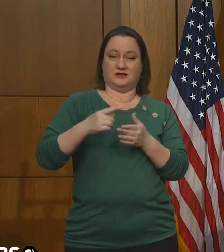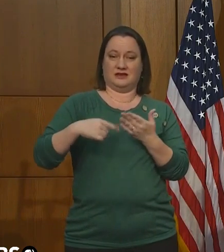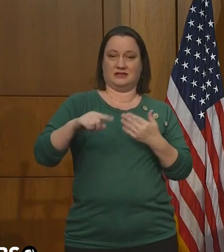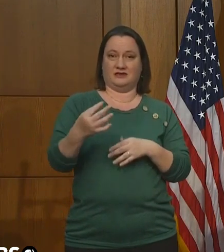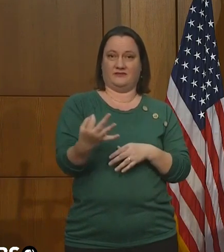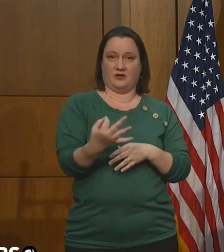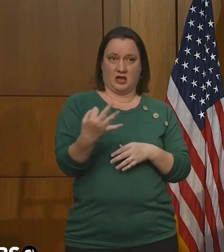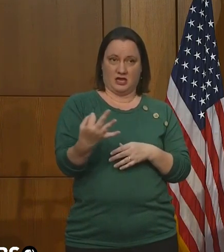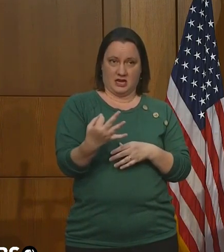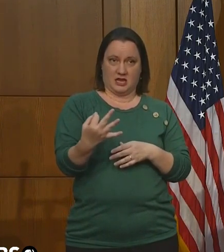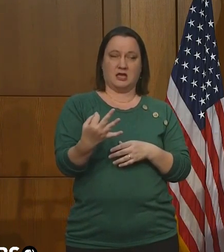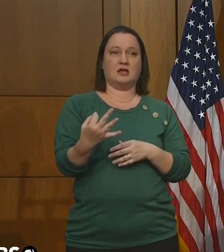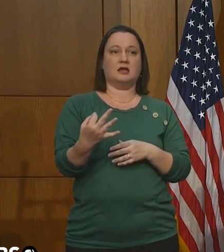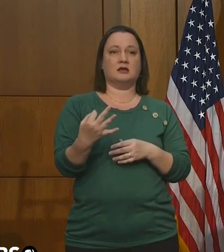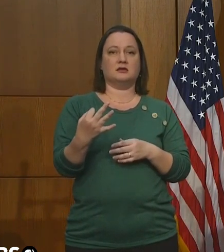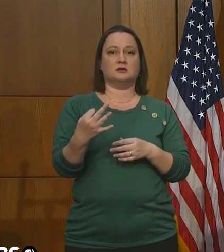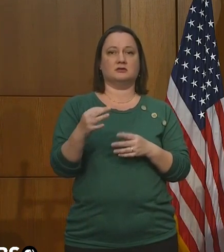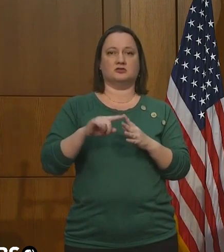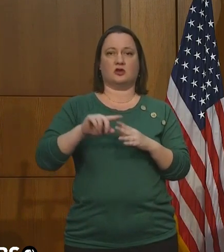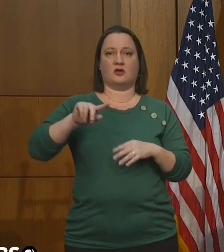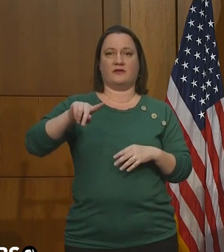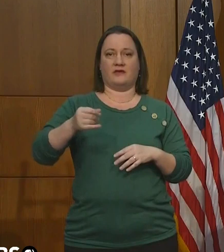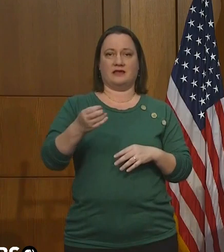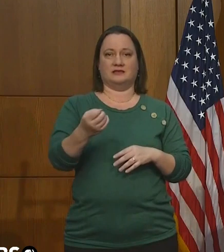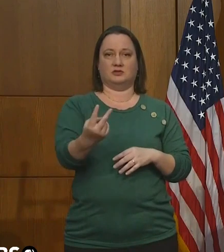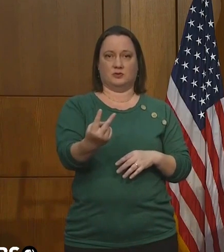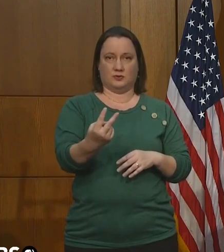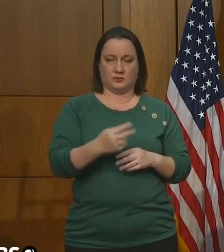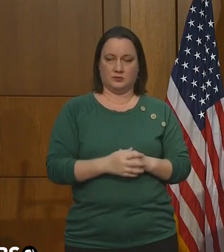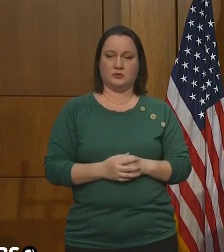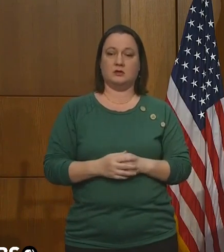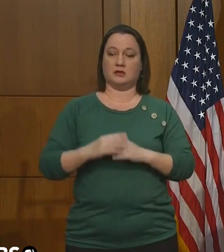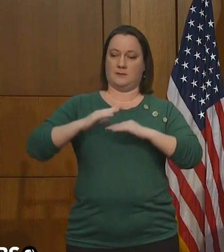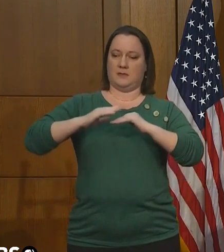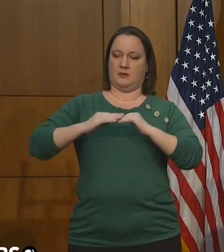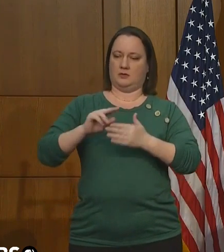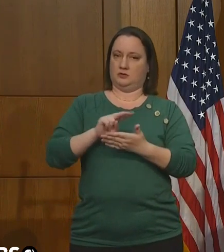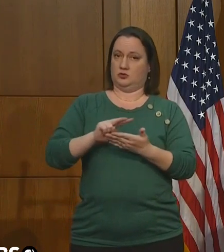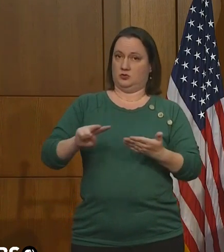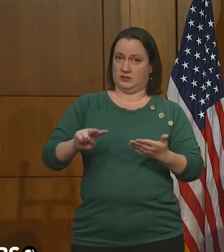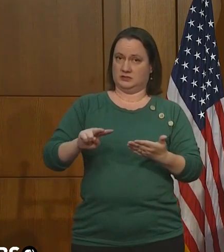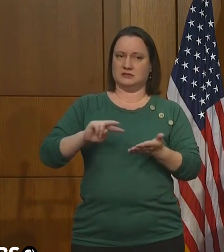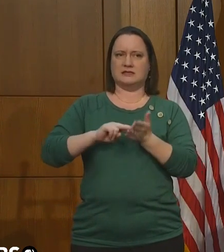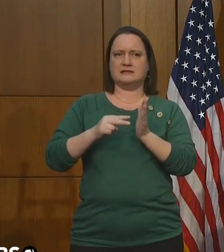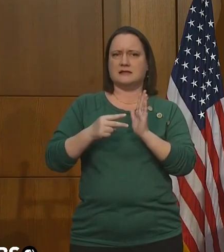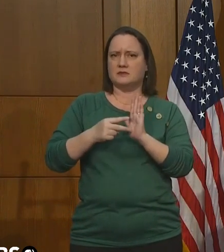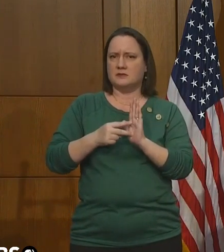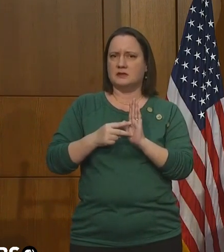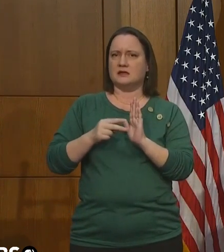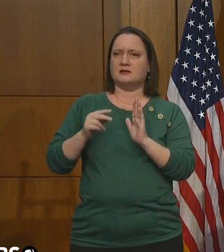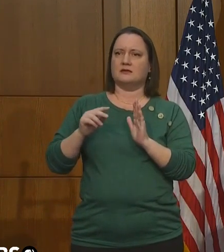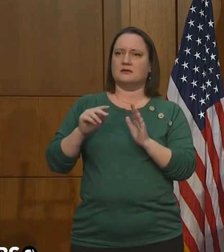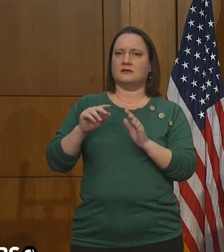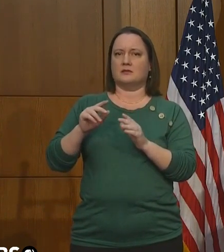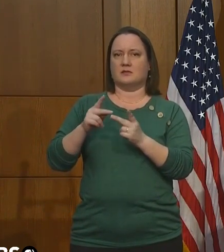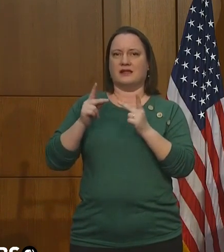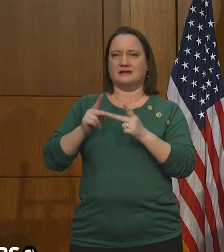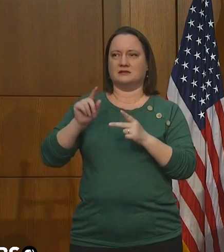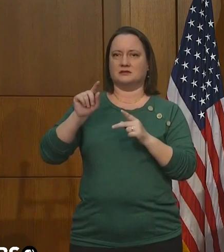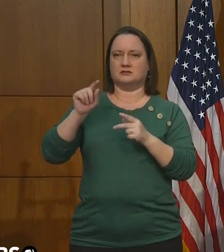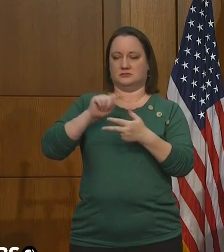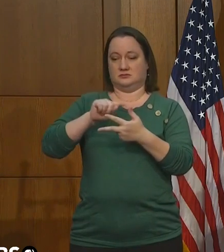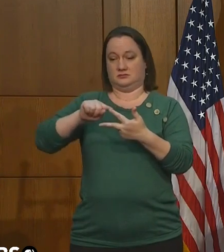to be 2 weeks for areas that are just starting phase one tomorrow, Richmond, Northern Virginia, mm-hmm. will they also have the opportunity to move